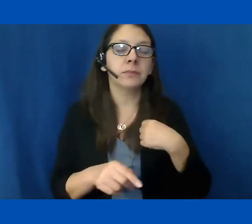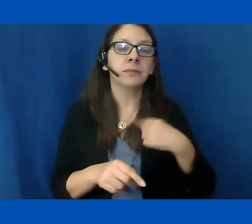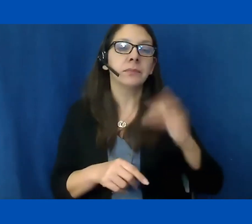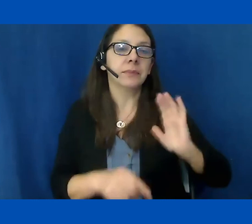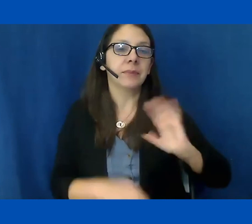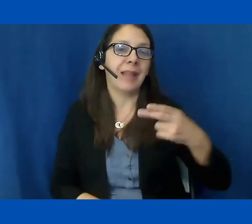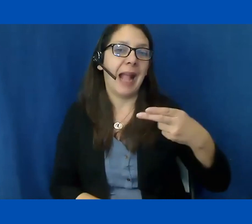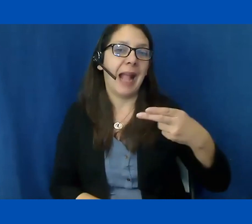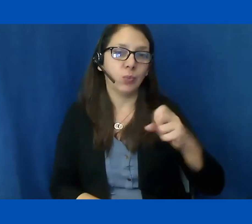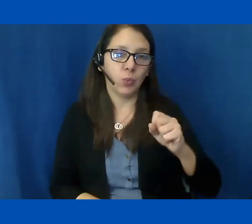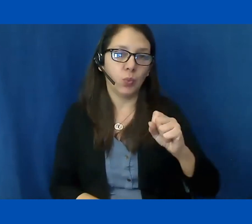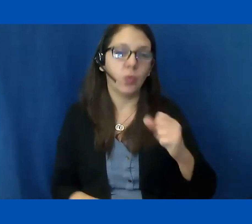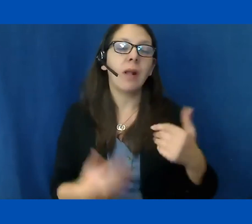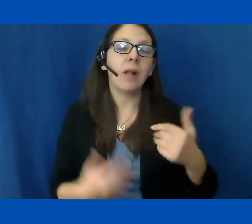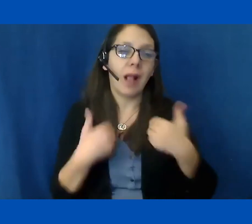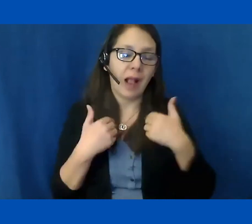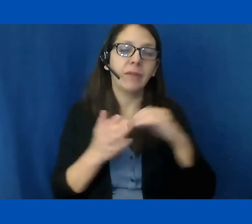was a student council.